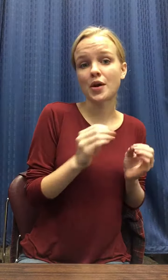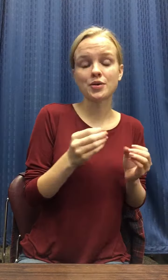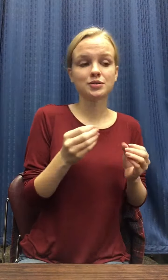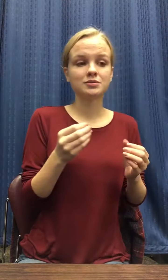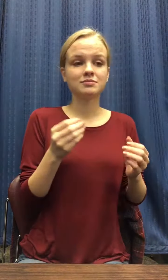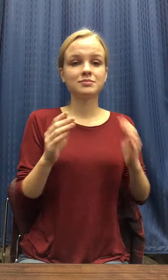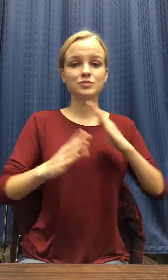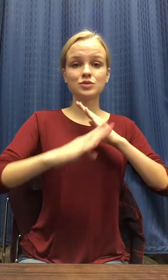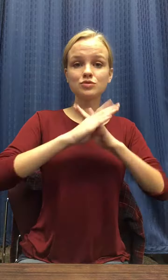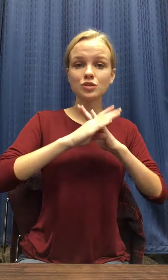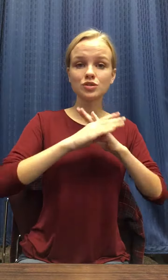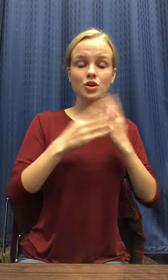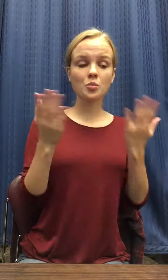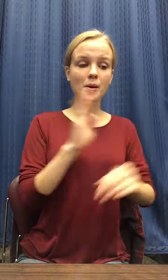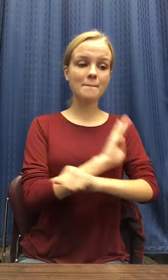For many, it was a great time.